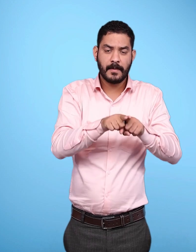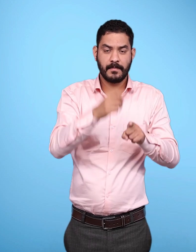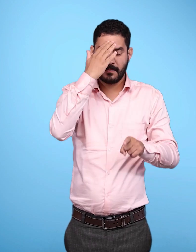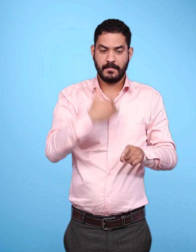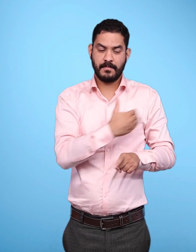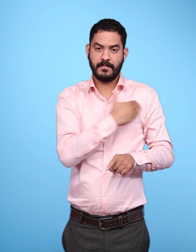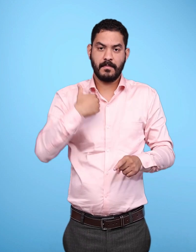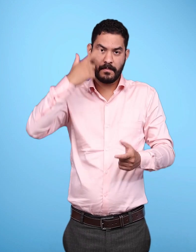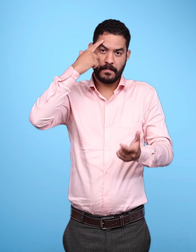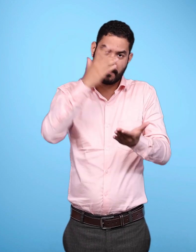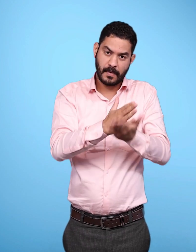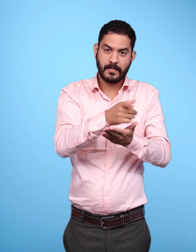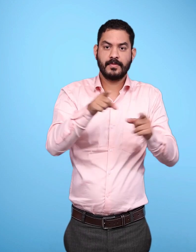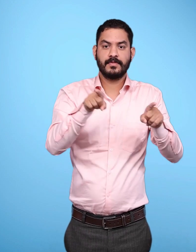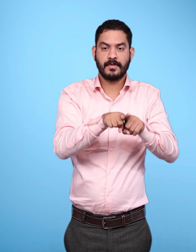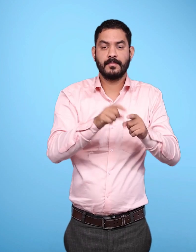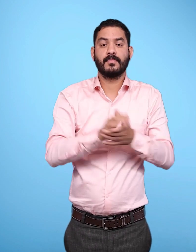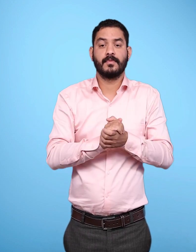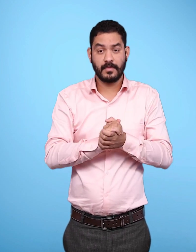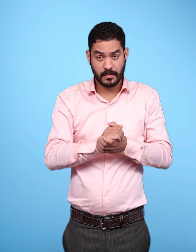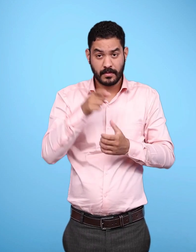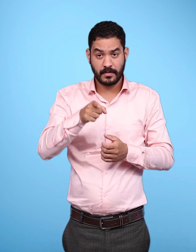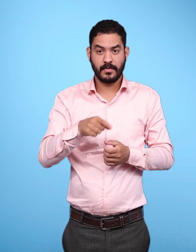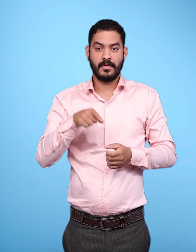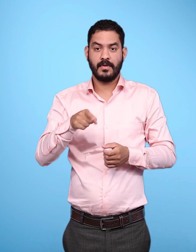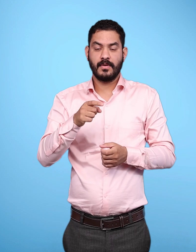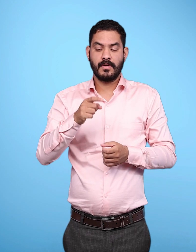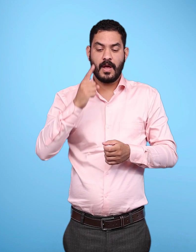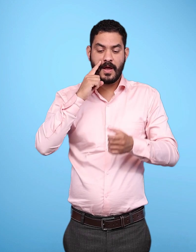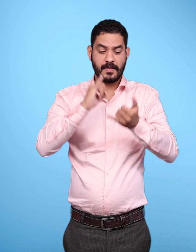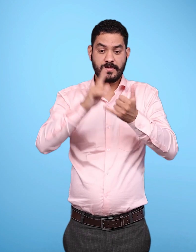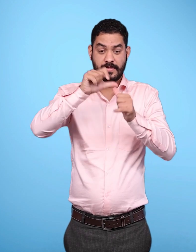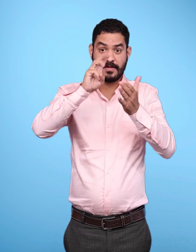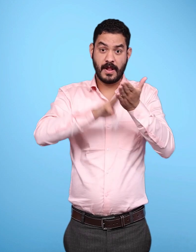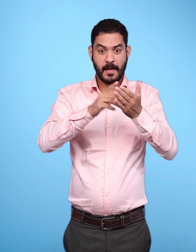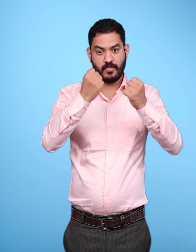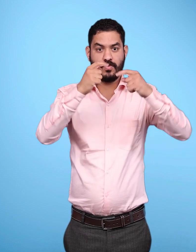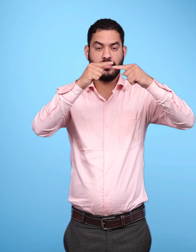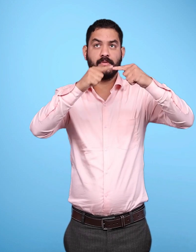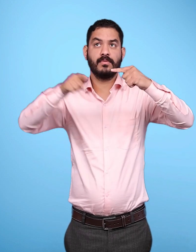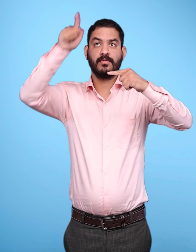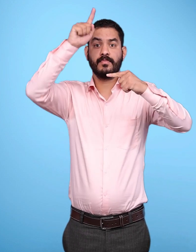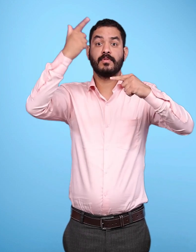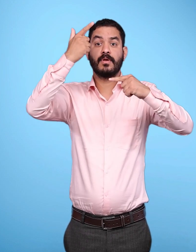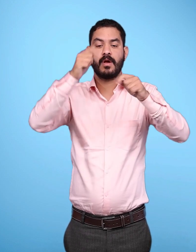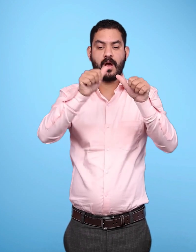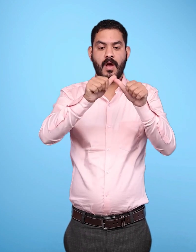Like Christianity, Islam was a religion that laid stress on the equality and unity of